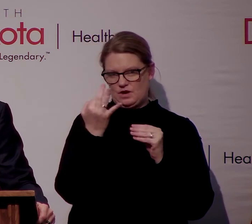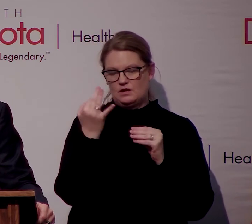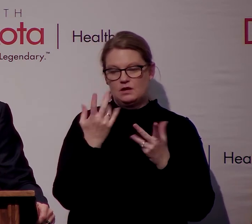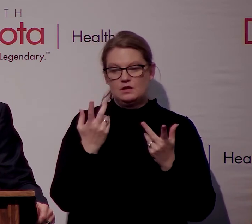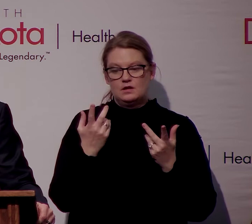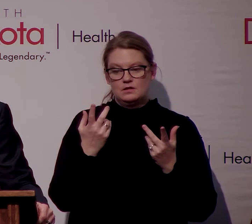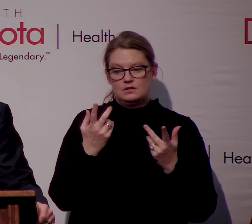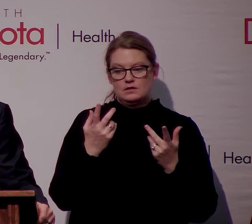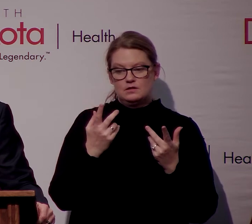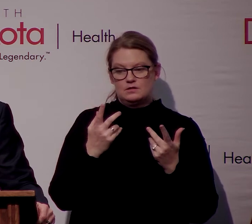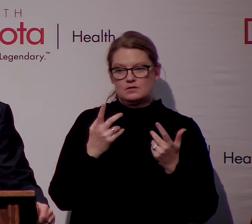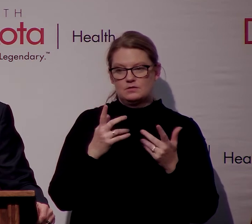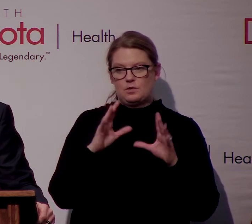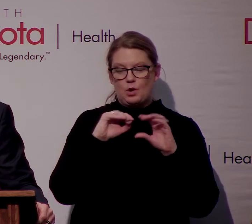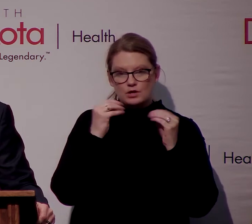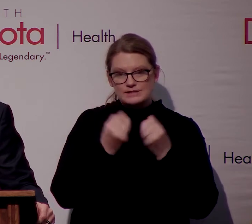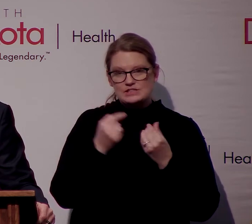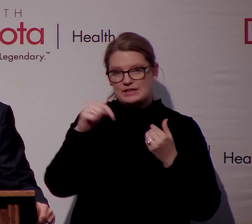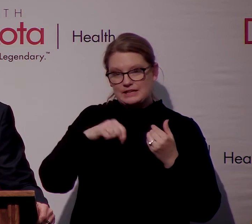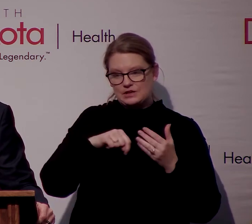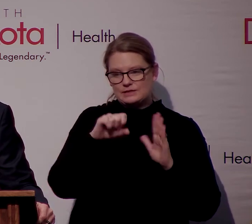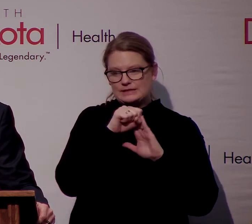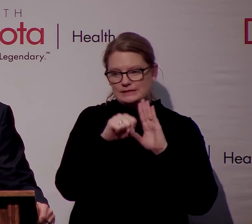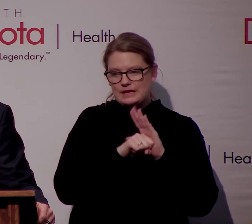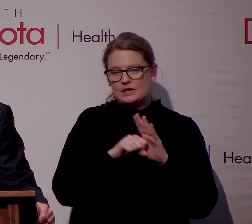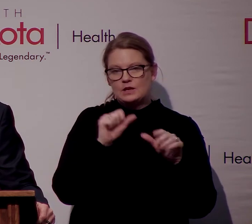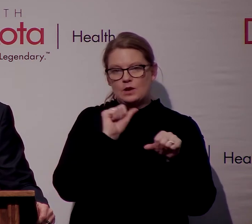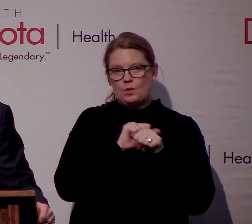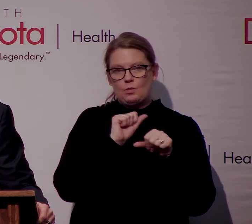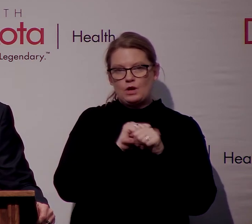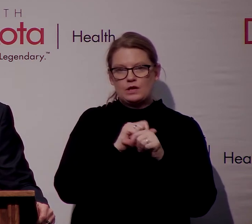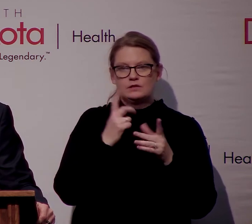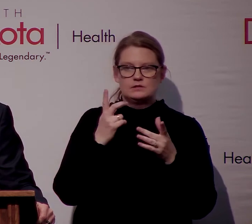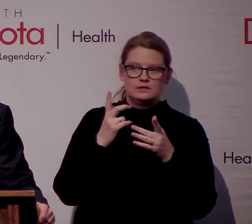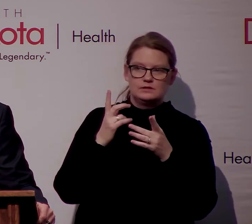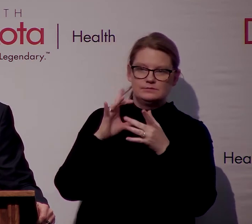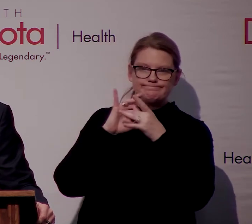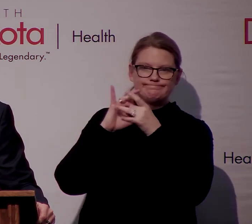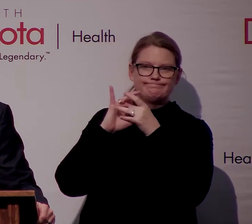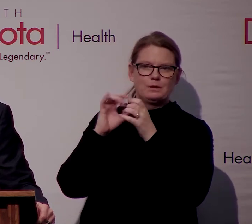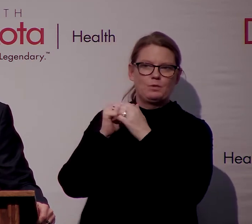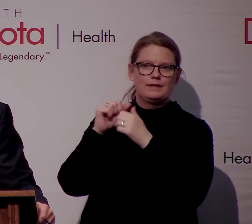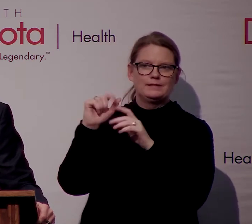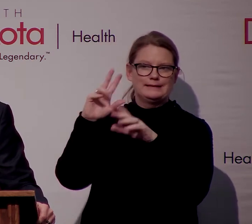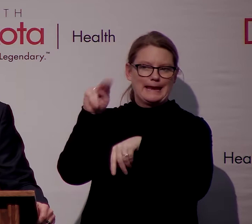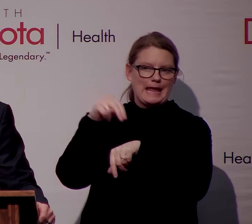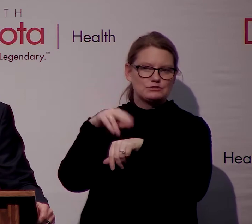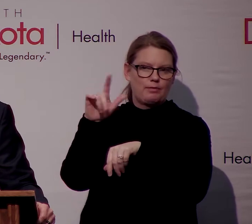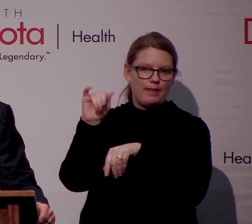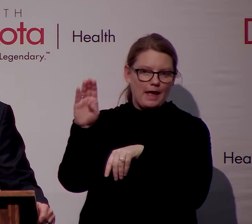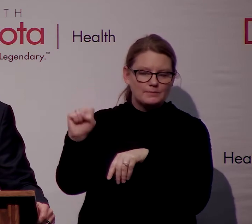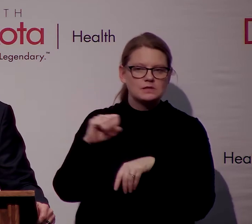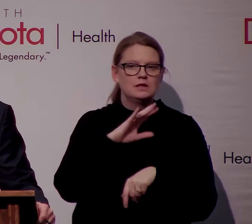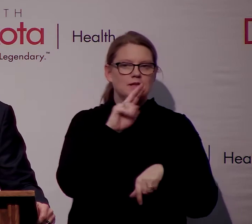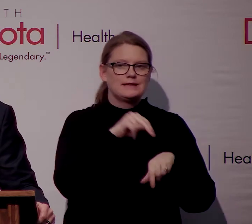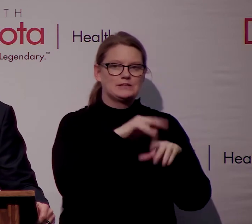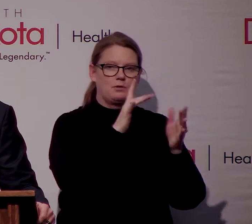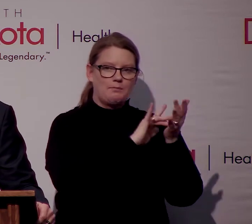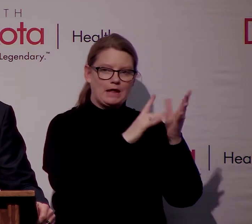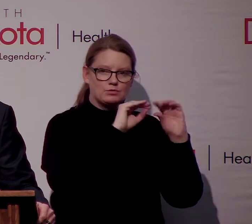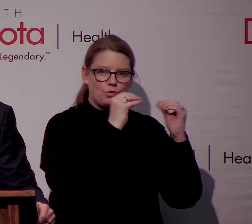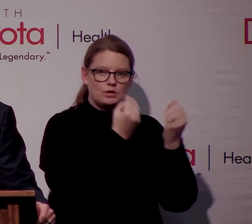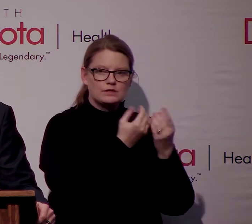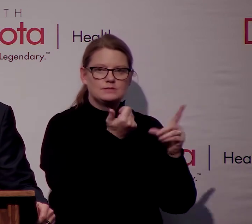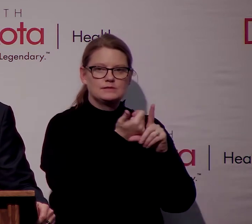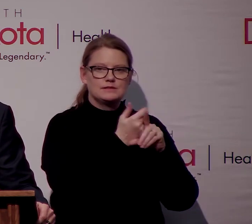organizations that are here in the state that are working to team up with national labs that have been approved. There are national medical organizations that have